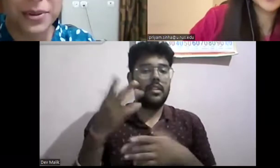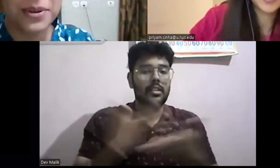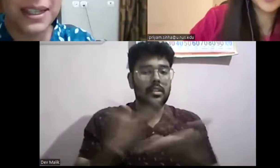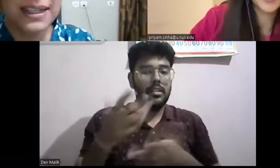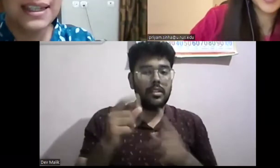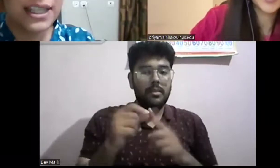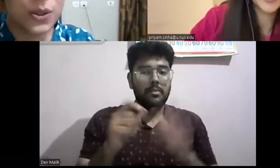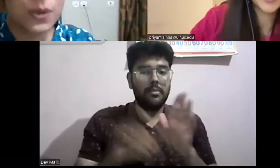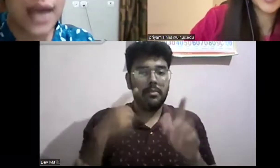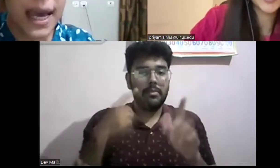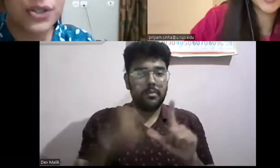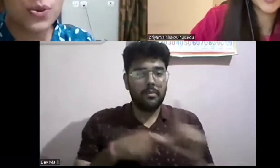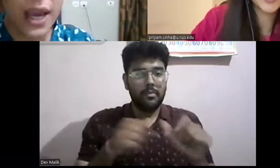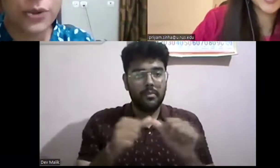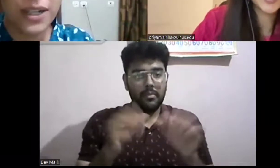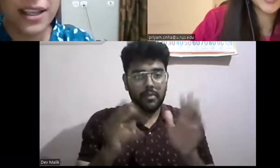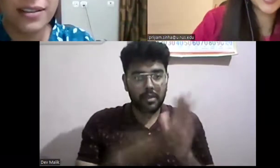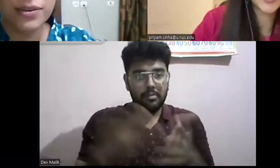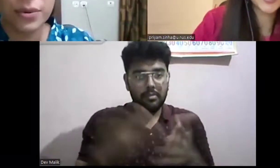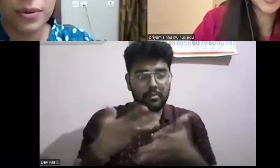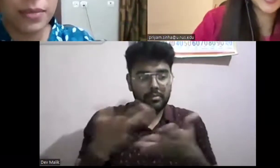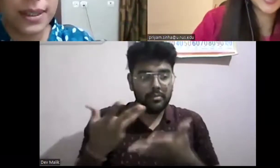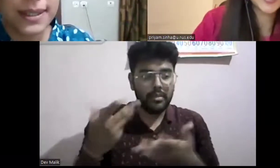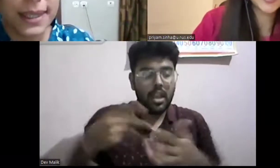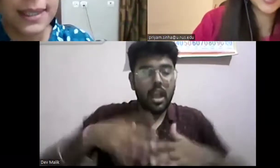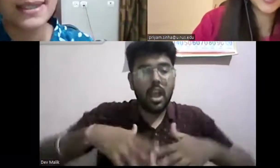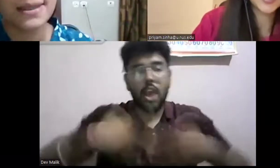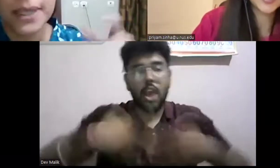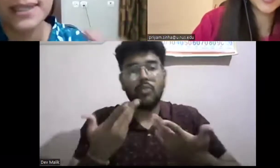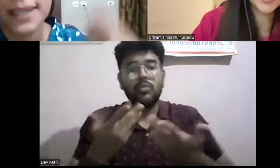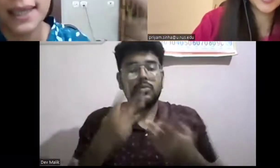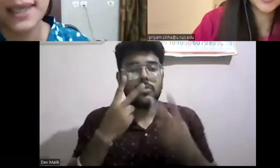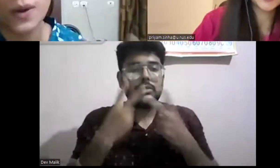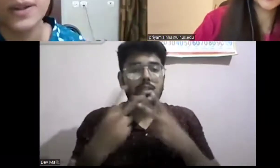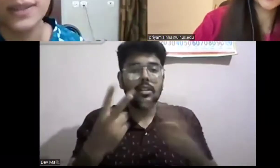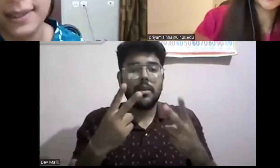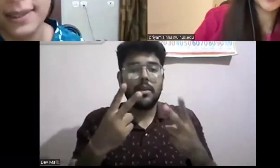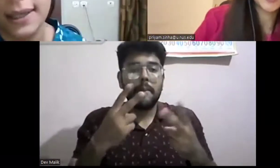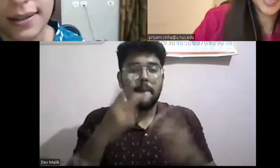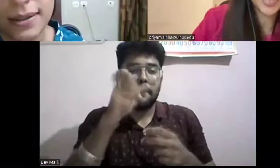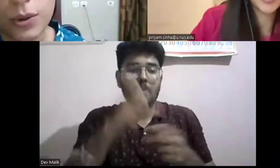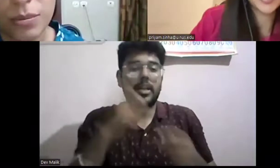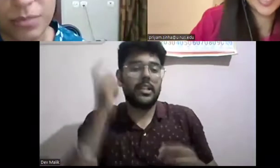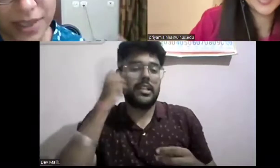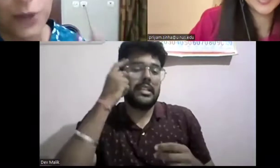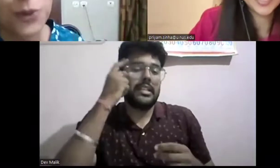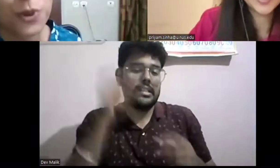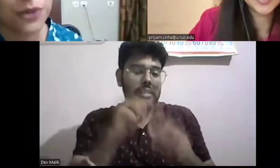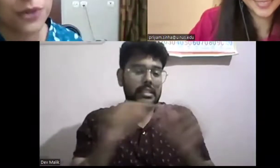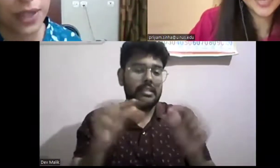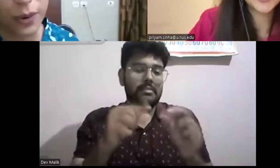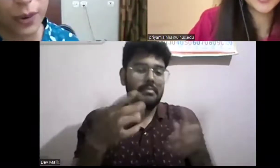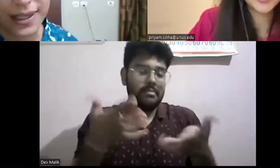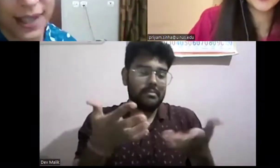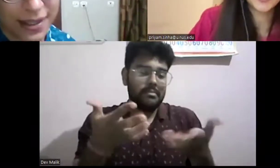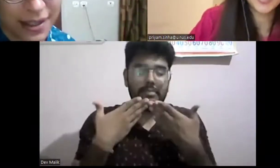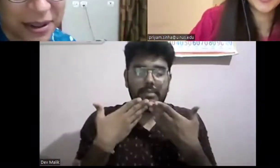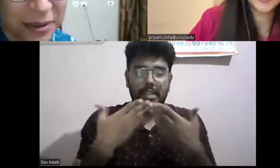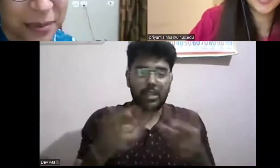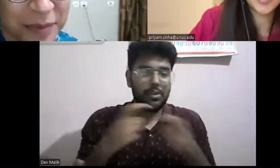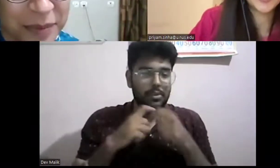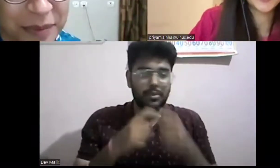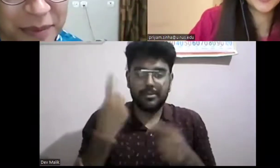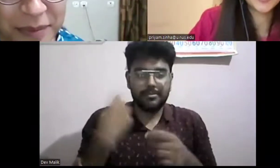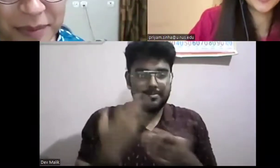I, that, it's so nice to actually, see that somebody is thinking on these lines. So thank you so much for that question